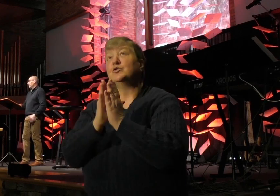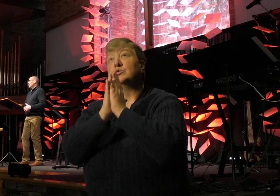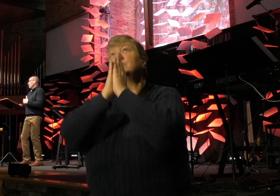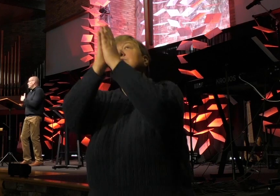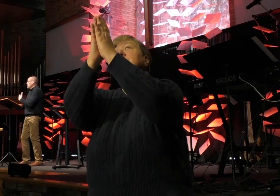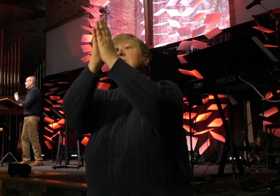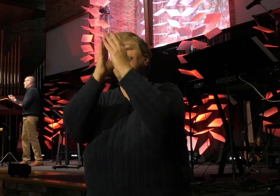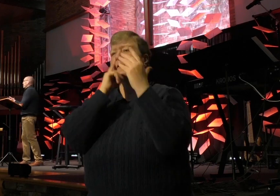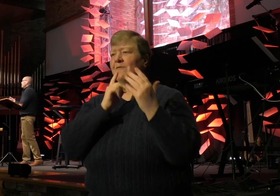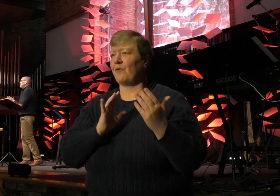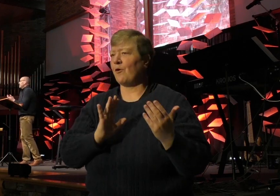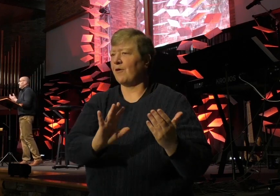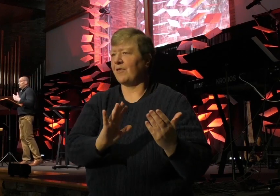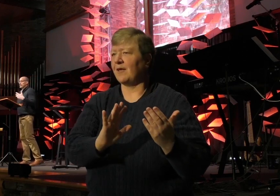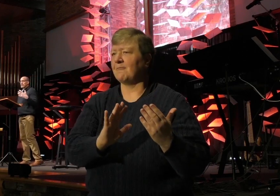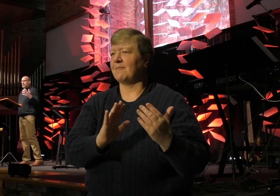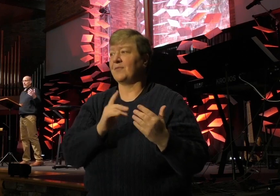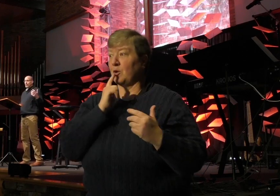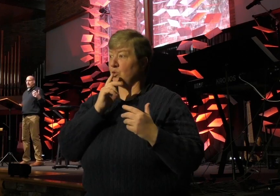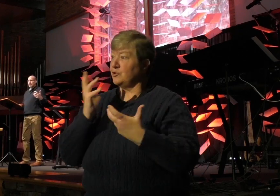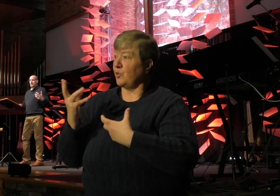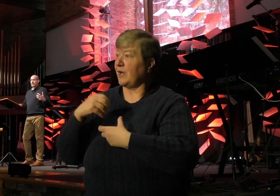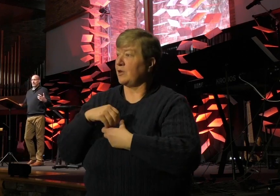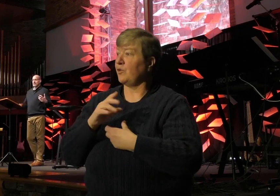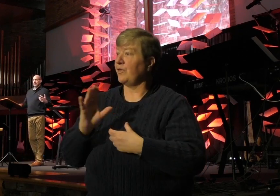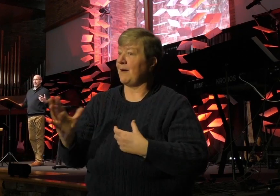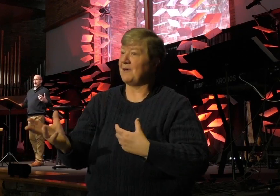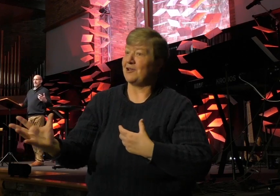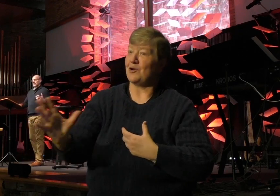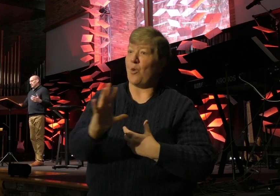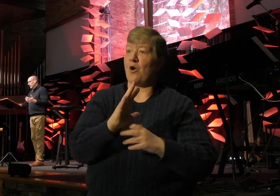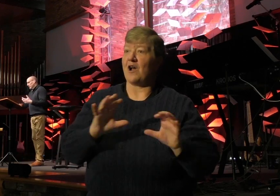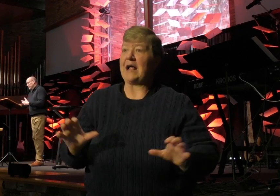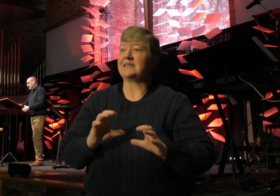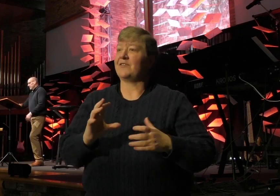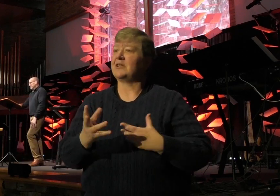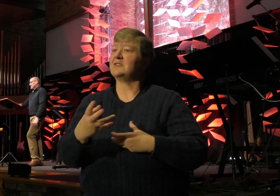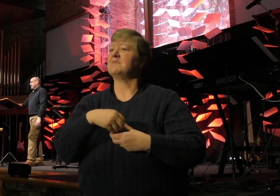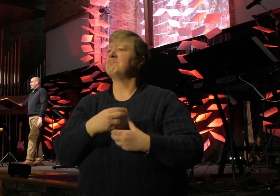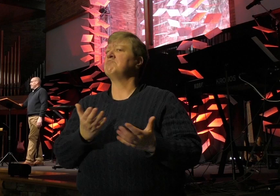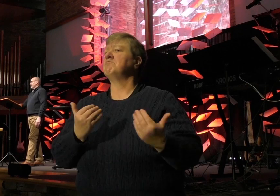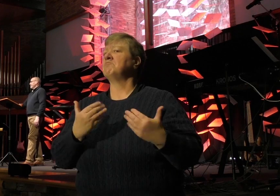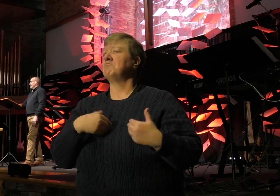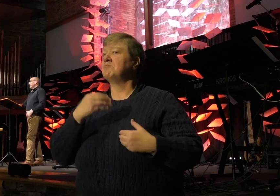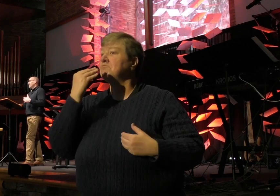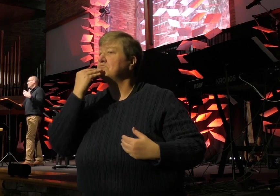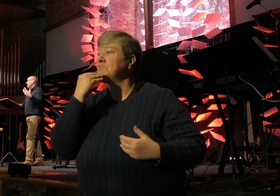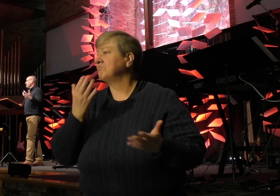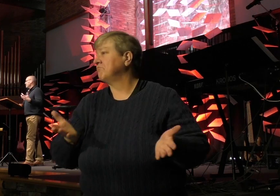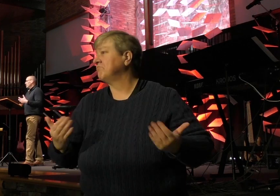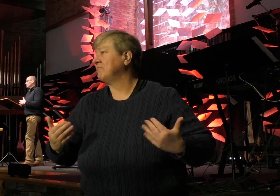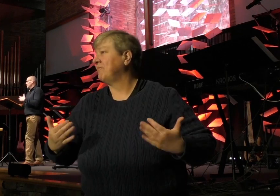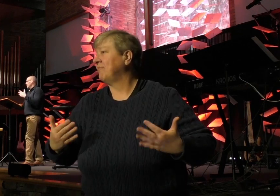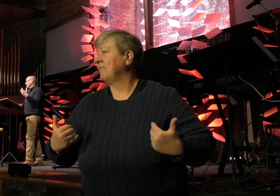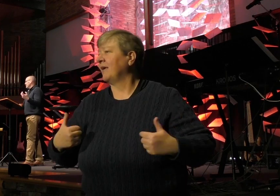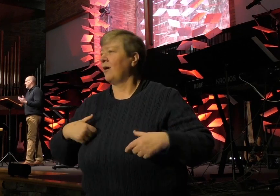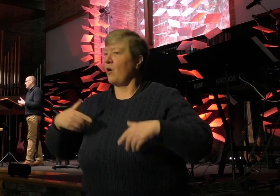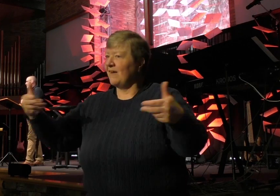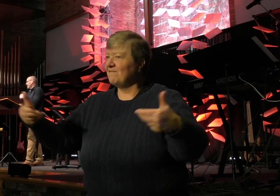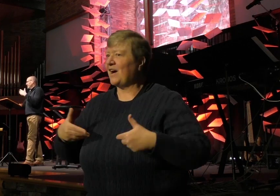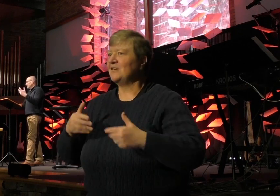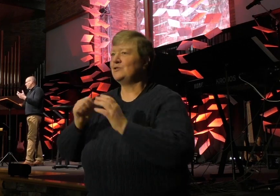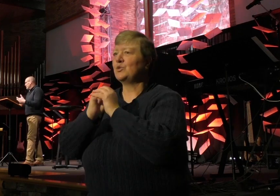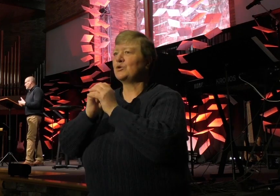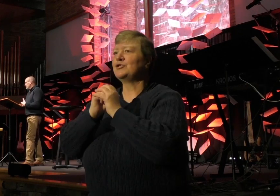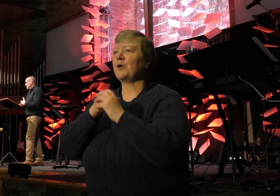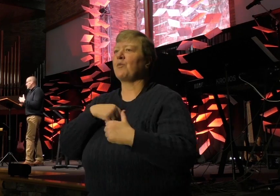behalf? Would you include them with some of your activities, some of your meals? And then invite them to worship where they'll